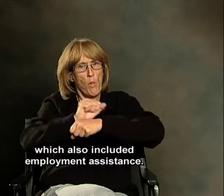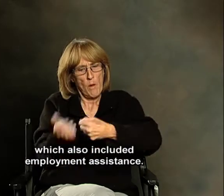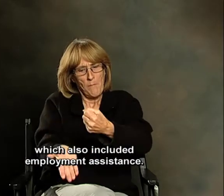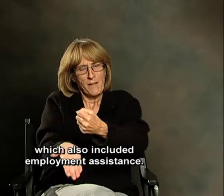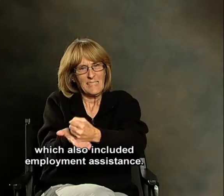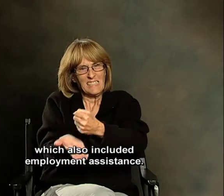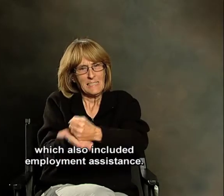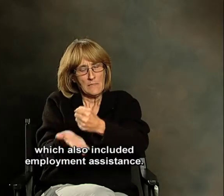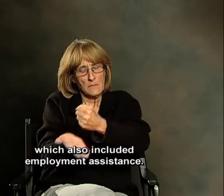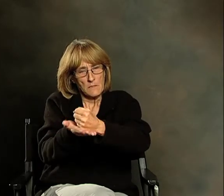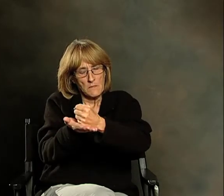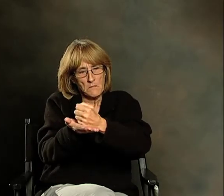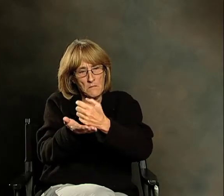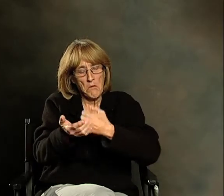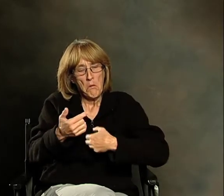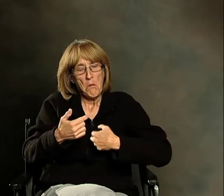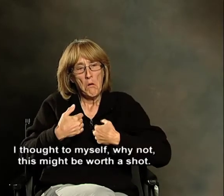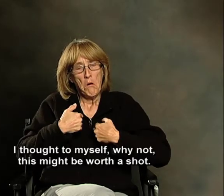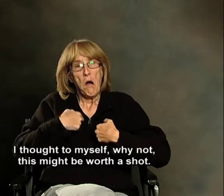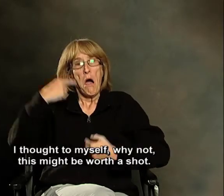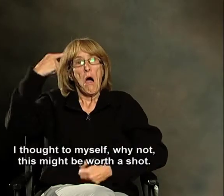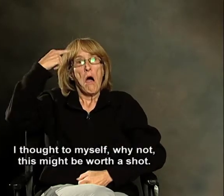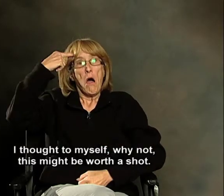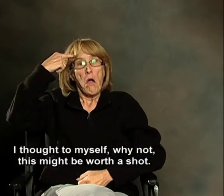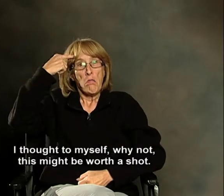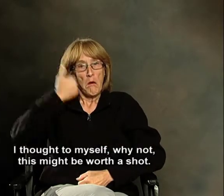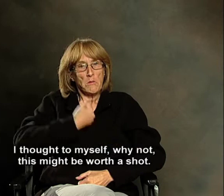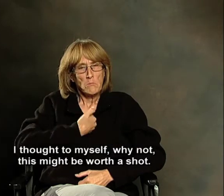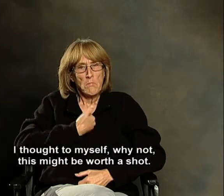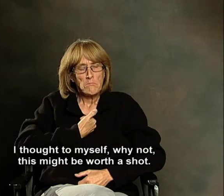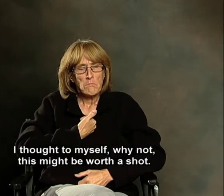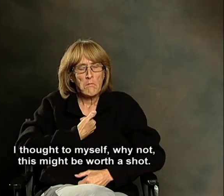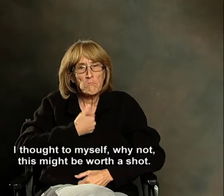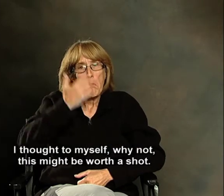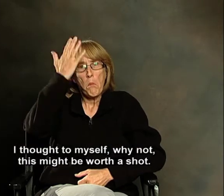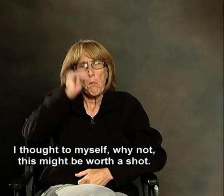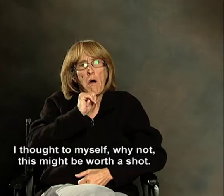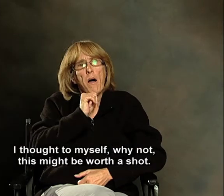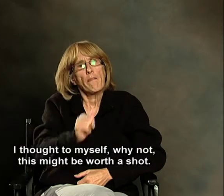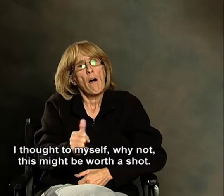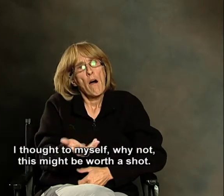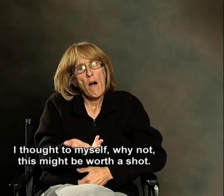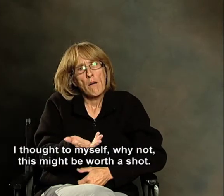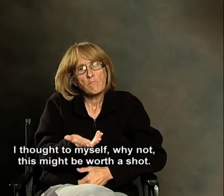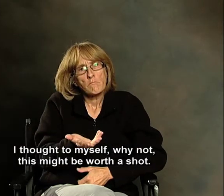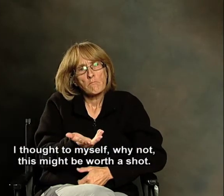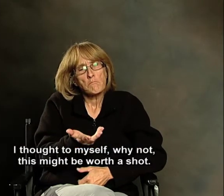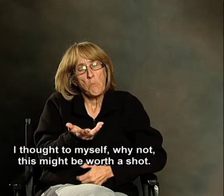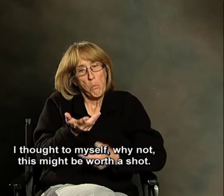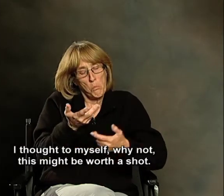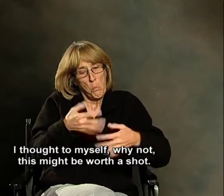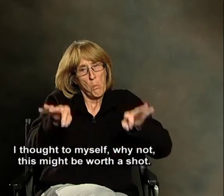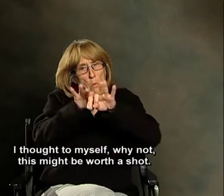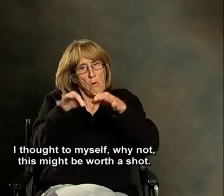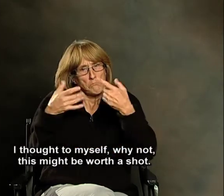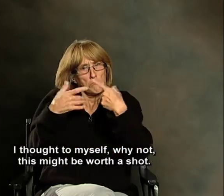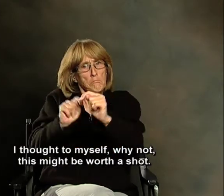employment assistance. I thought to myself, why not? This might be worth a shot.